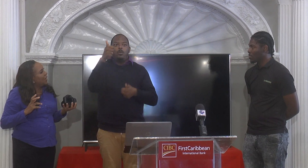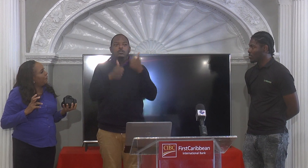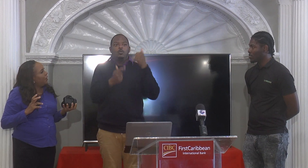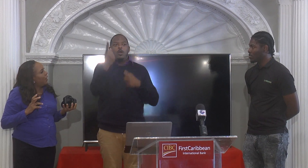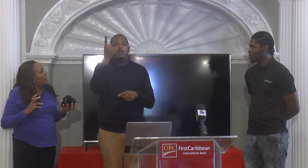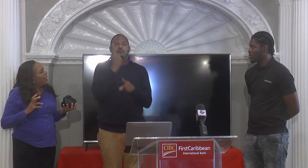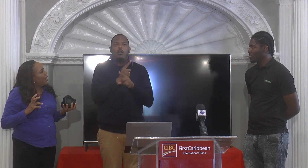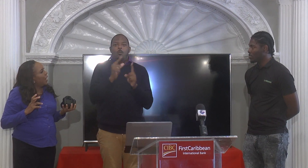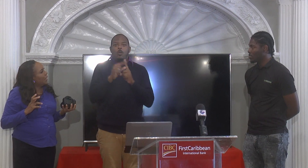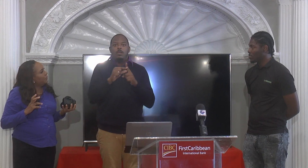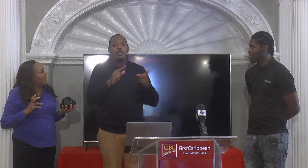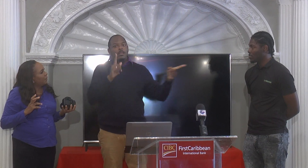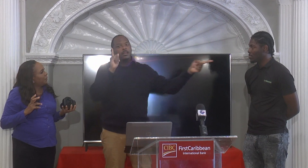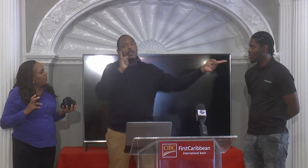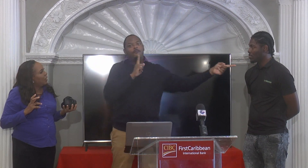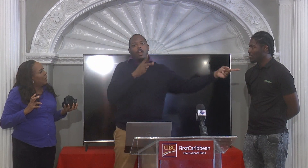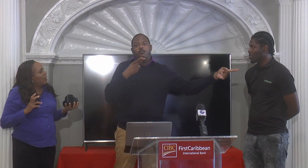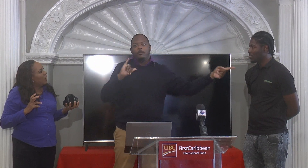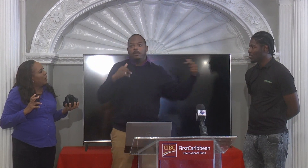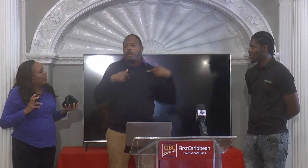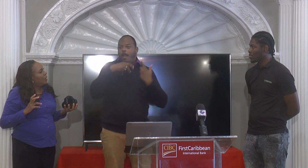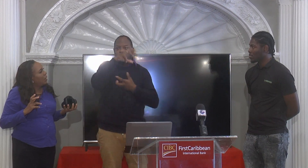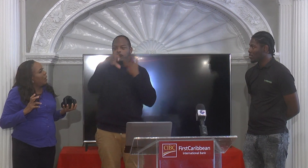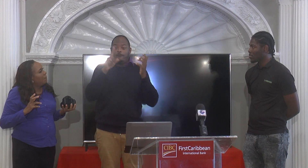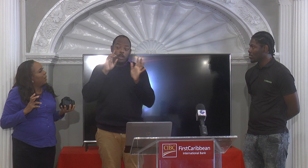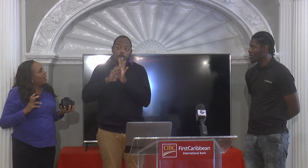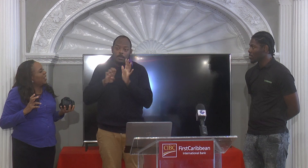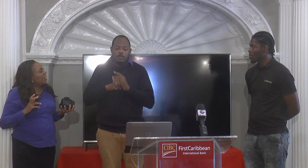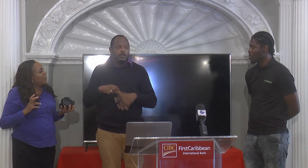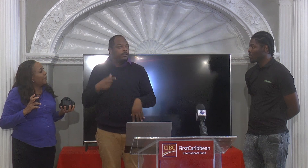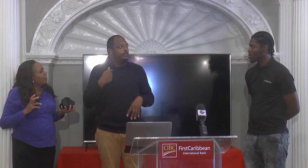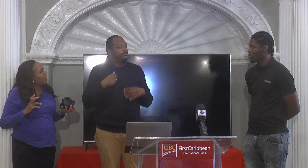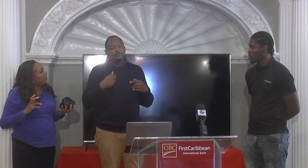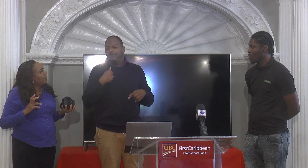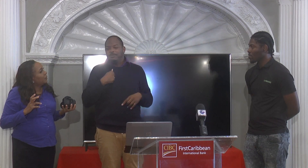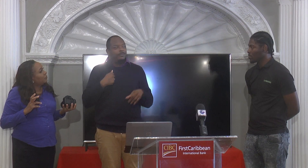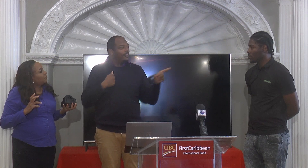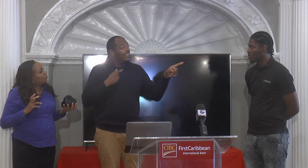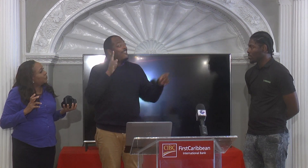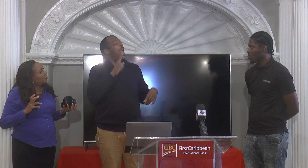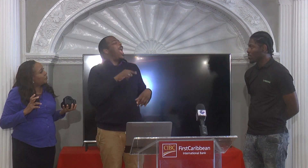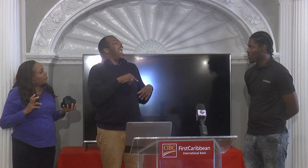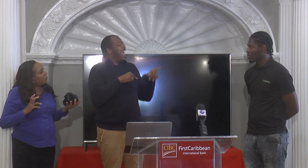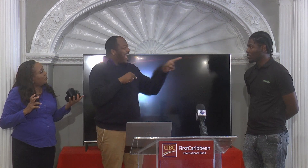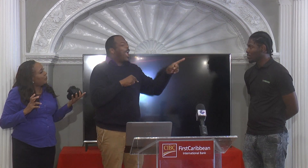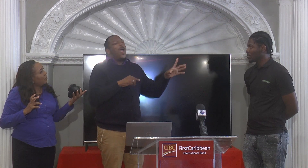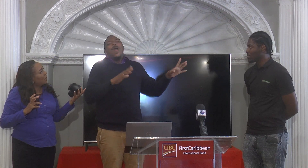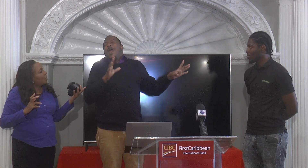he's deaf, I am deaf. But hearing impaired,